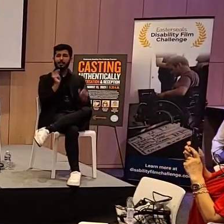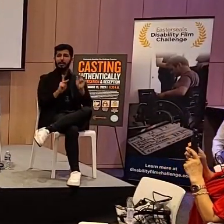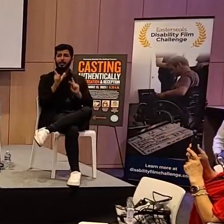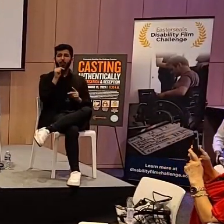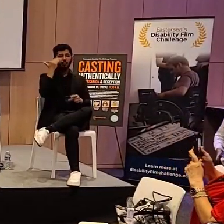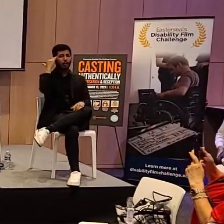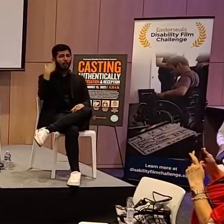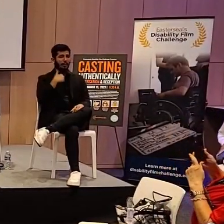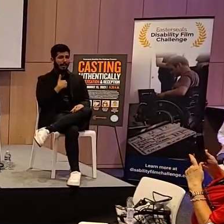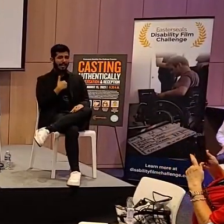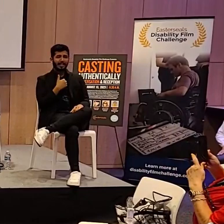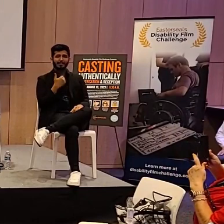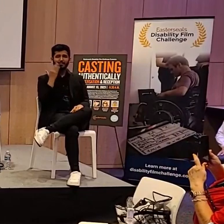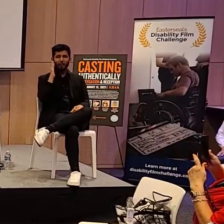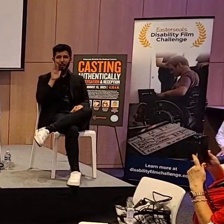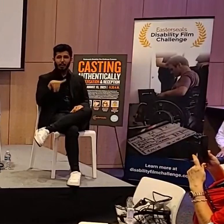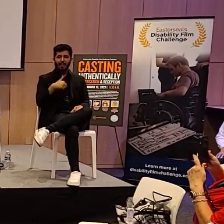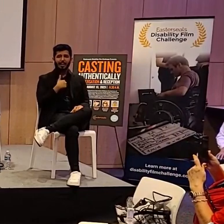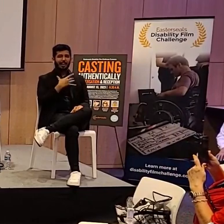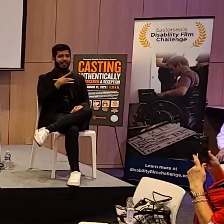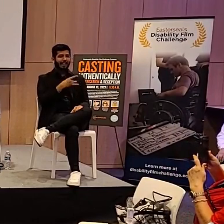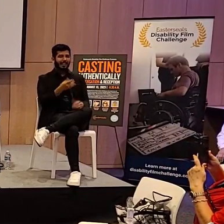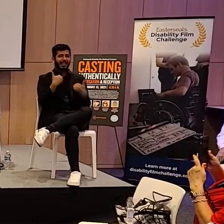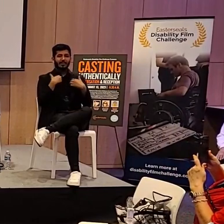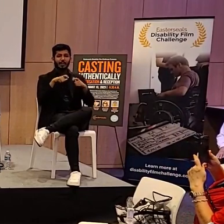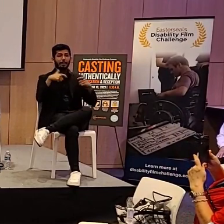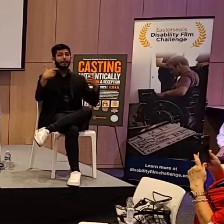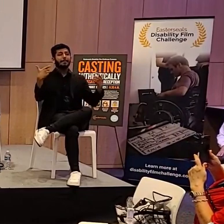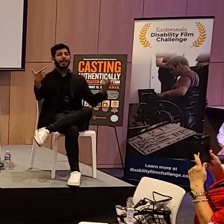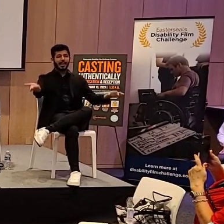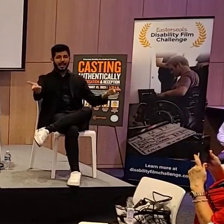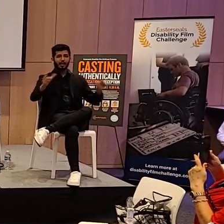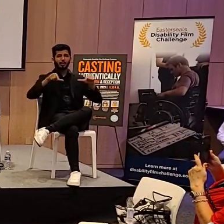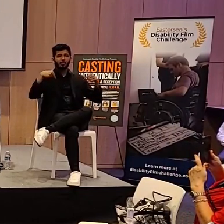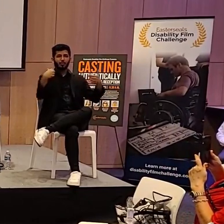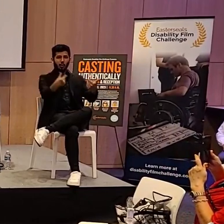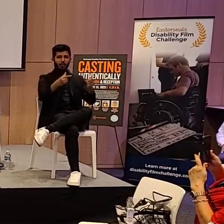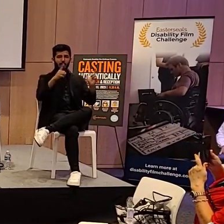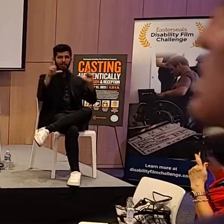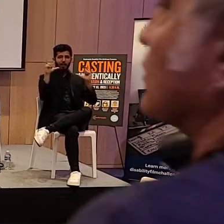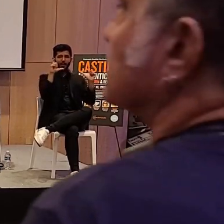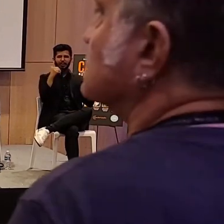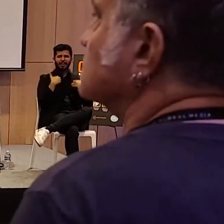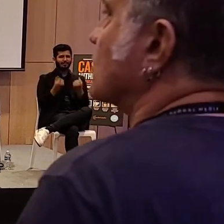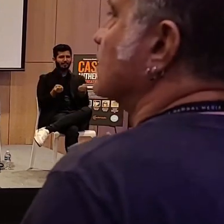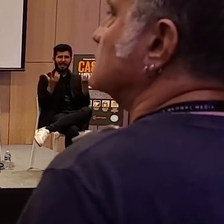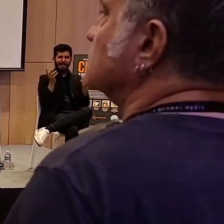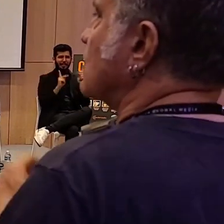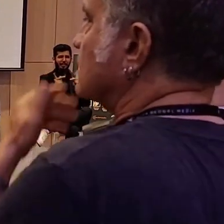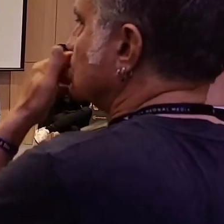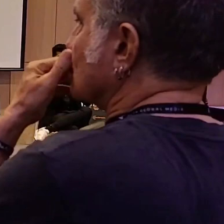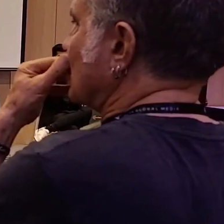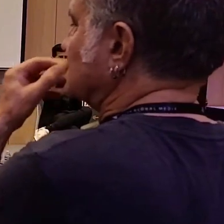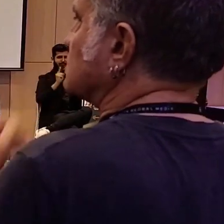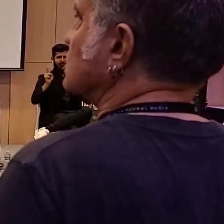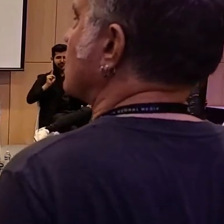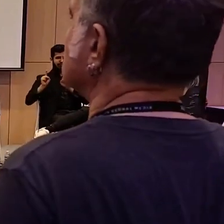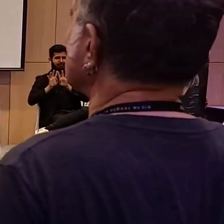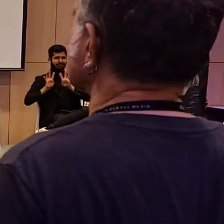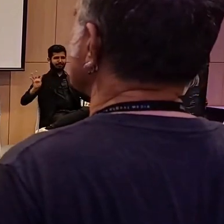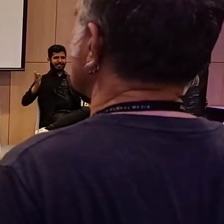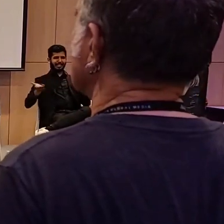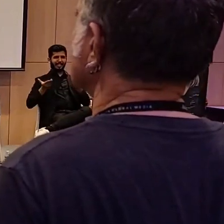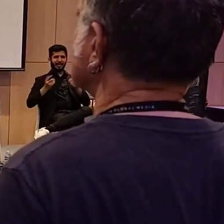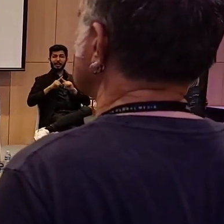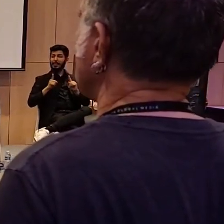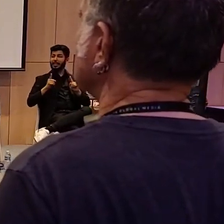know me know that I like to have the big group photo. Well, we got too many people for everybody to come this way. So I'm gonna ask if it's okay